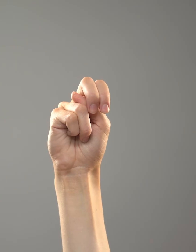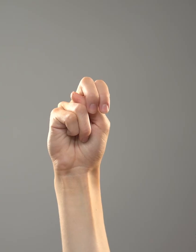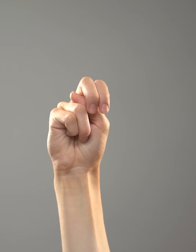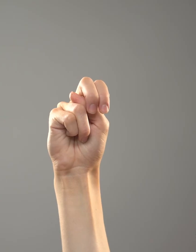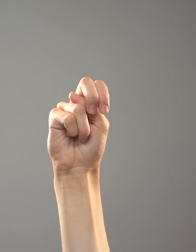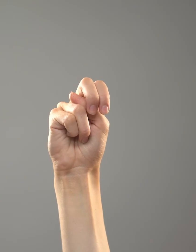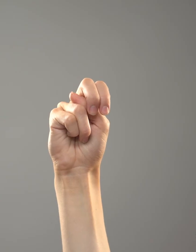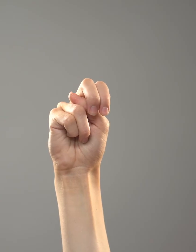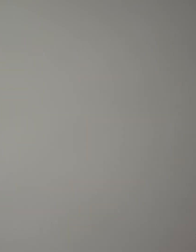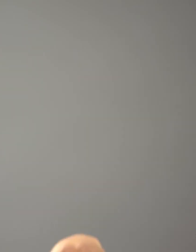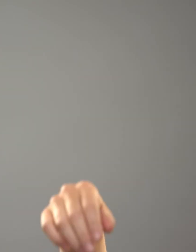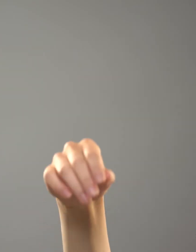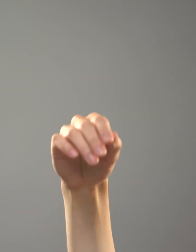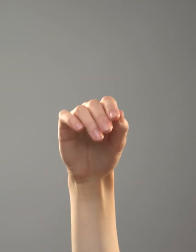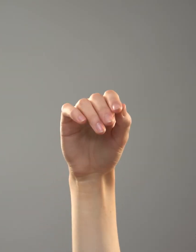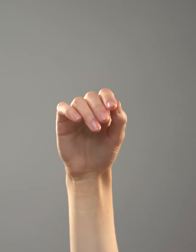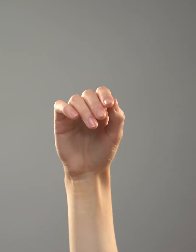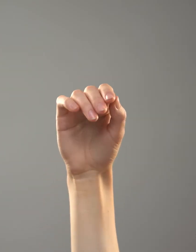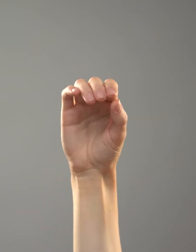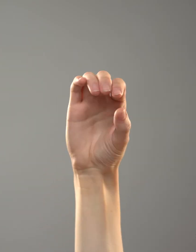N